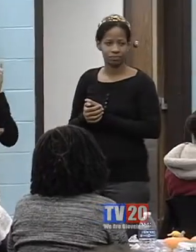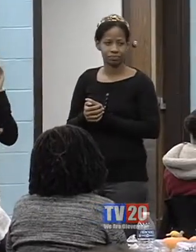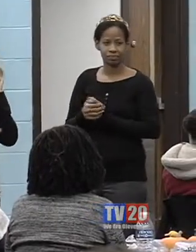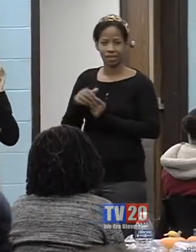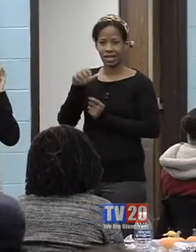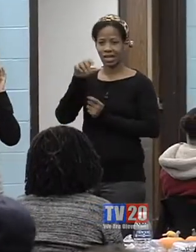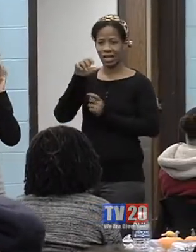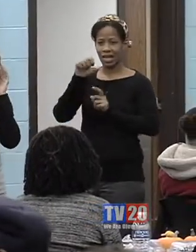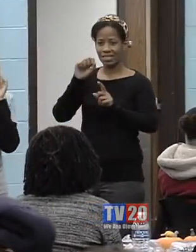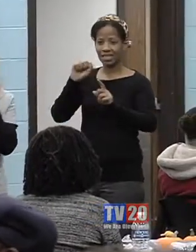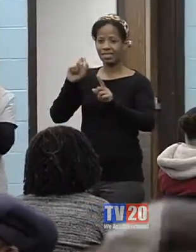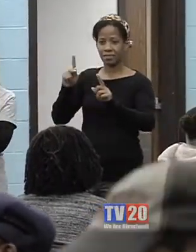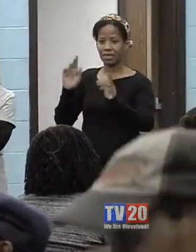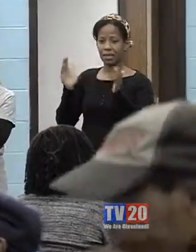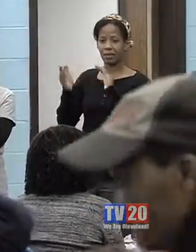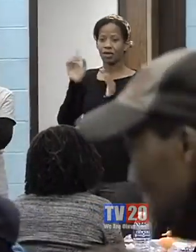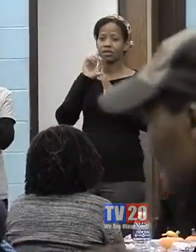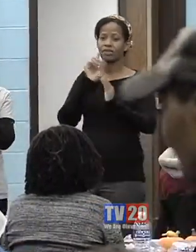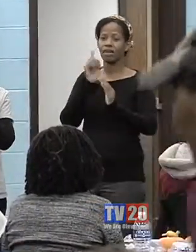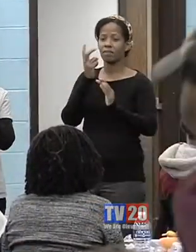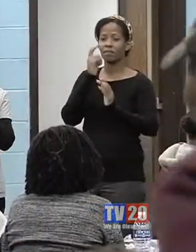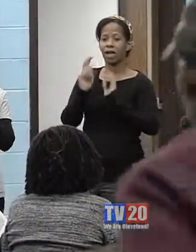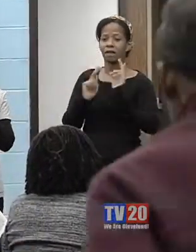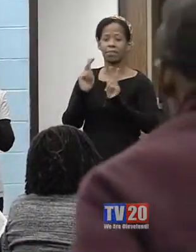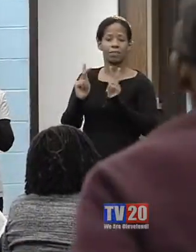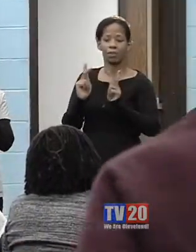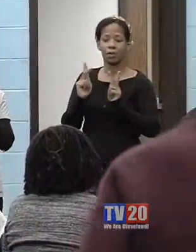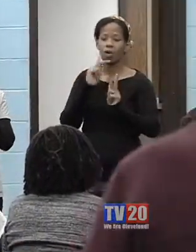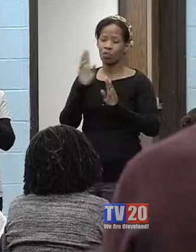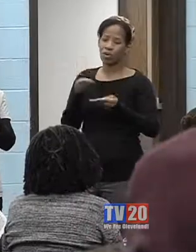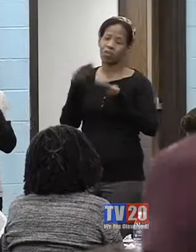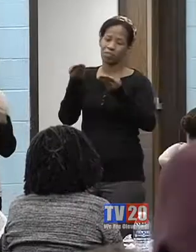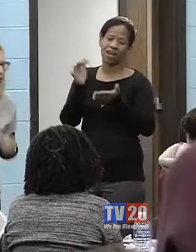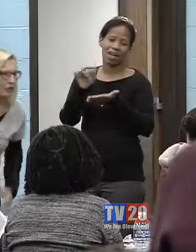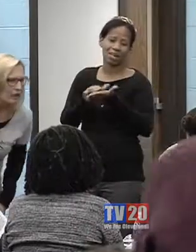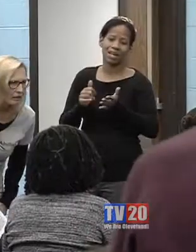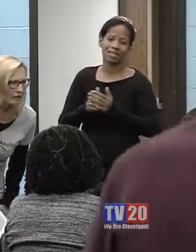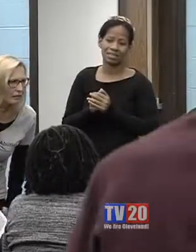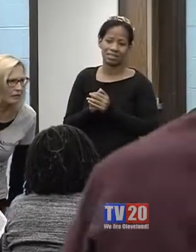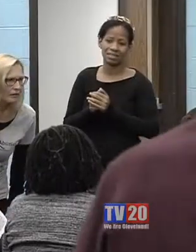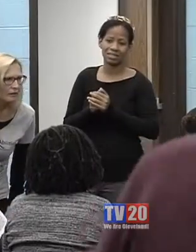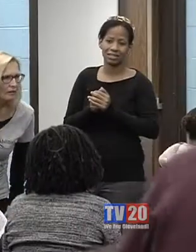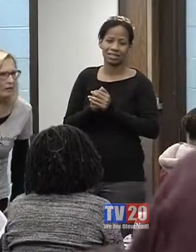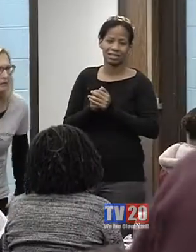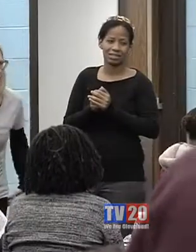Companions to deaf blind for getting around, going through places, signing and different stuff like that.